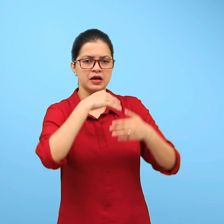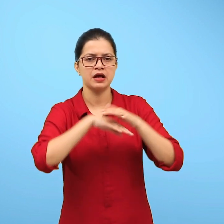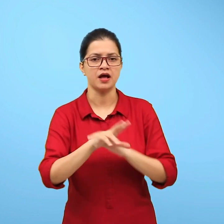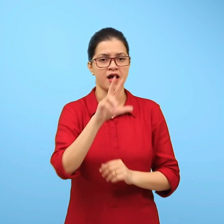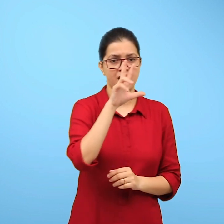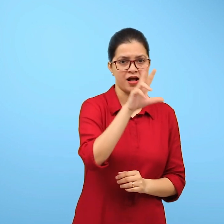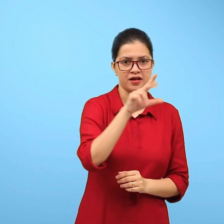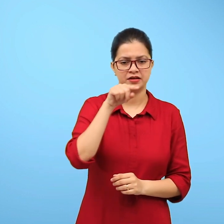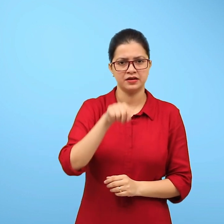8.17.